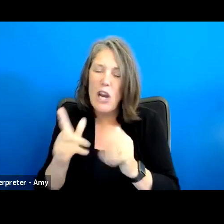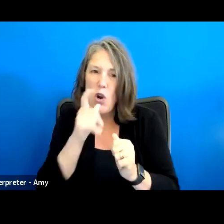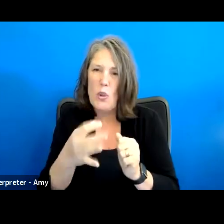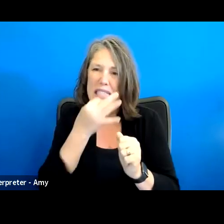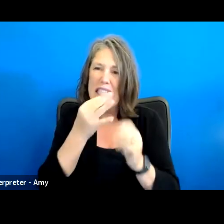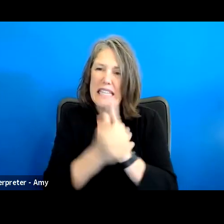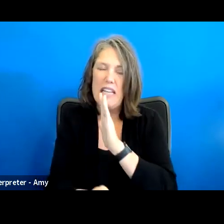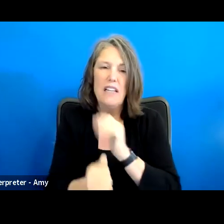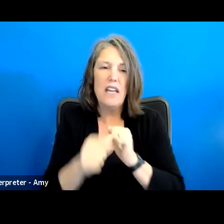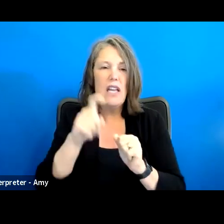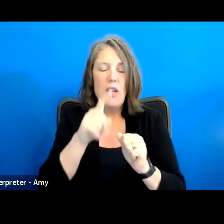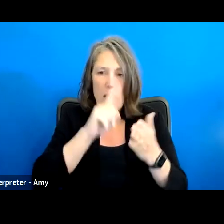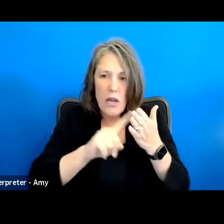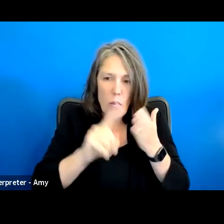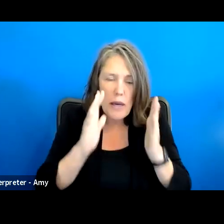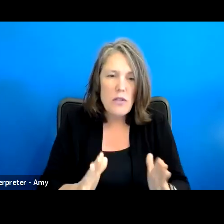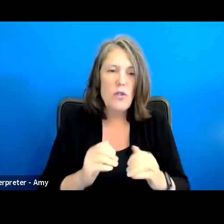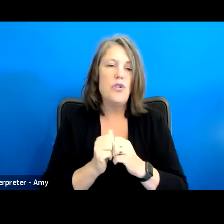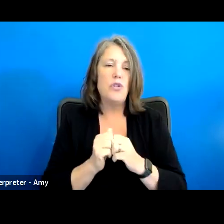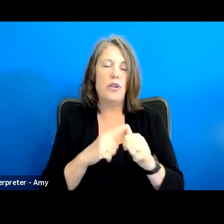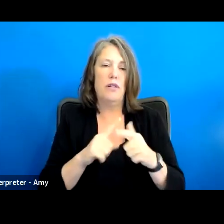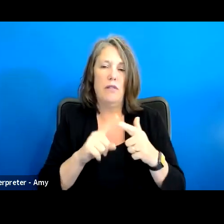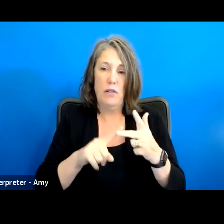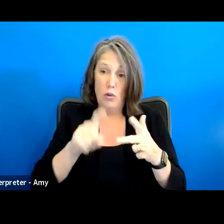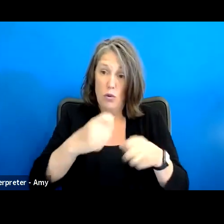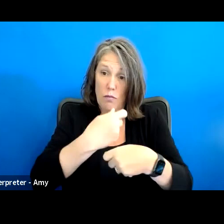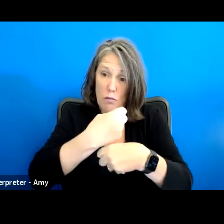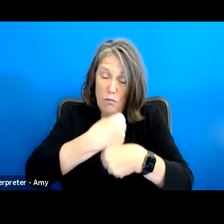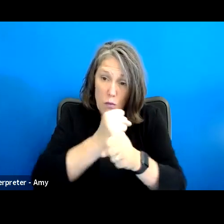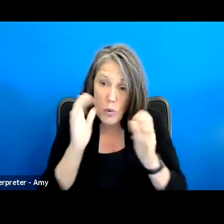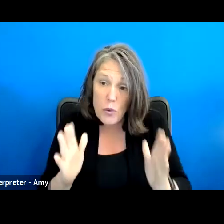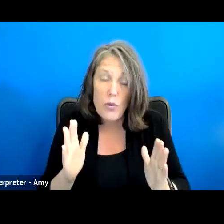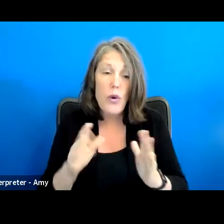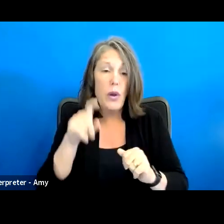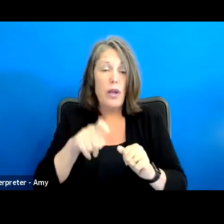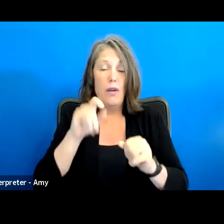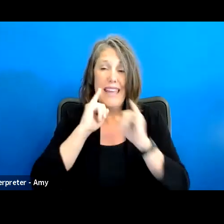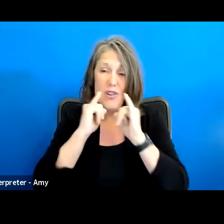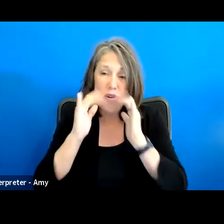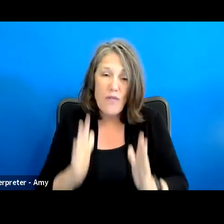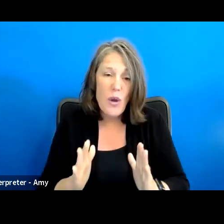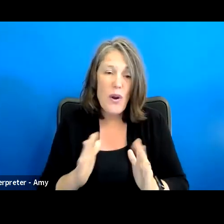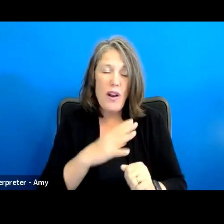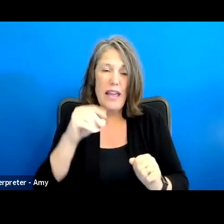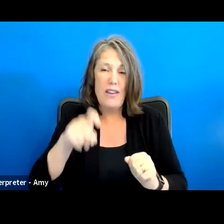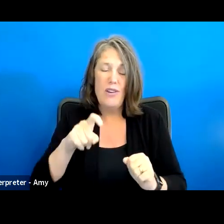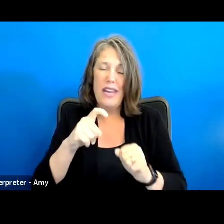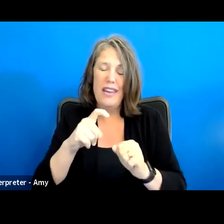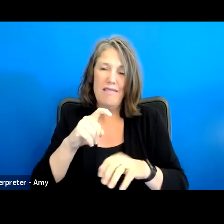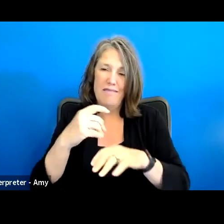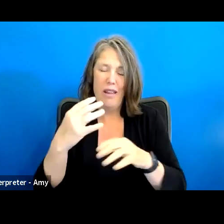You definitely need a researcher. You need a producer. You need an interviewer, and you need a recording